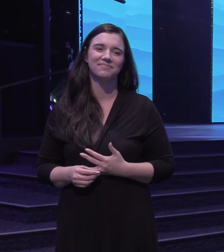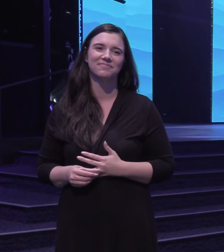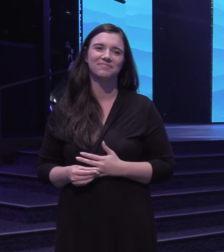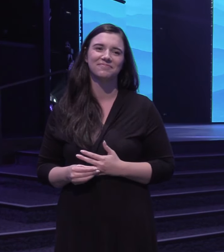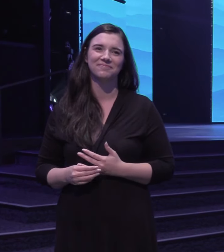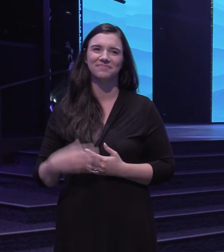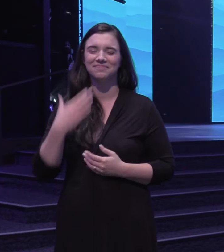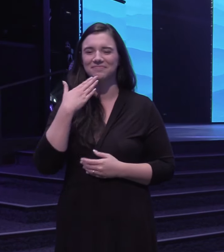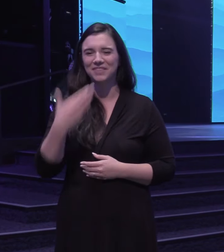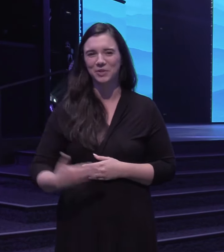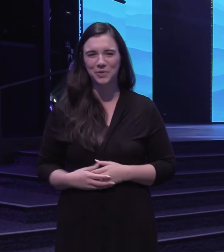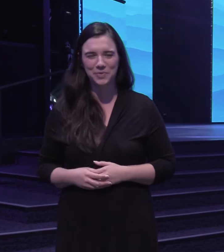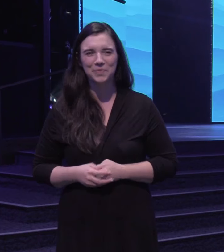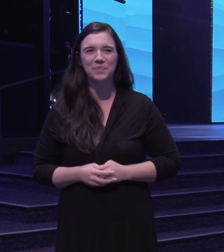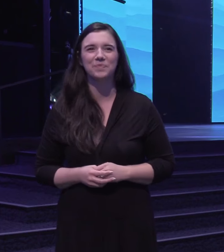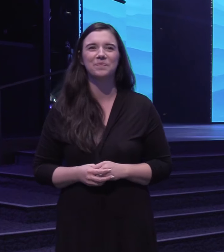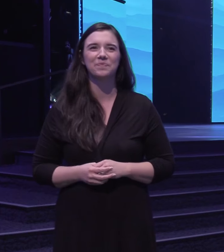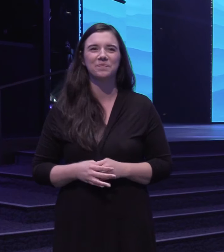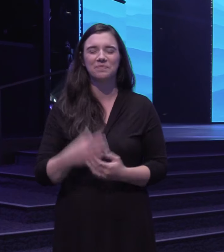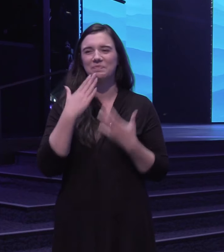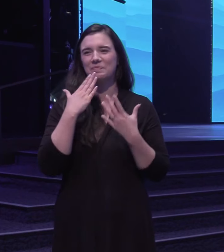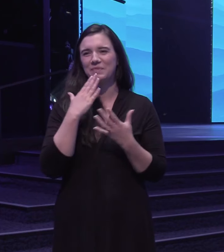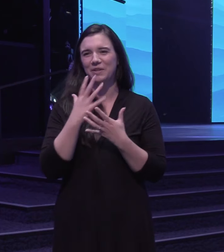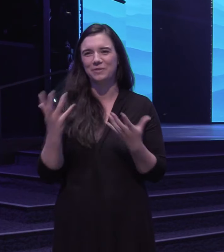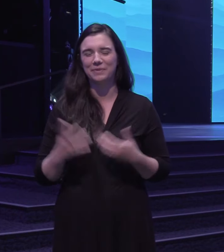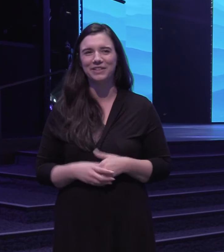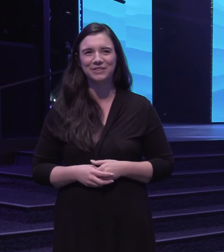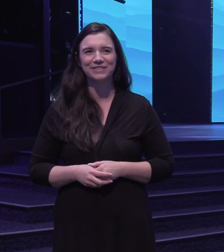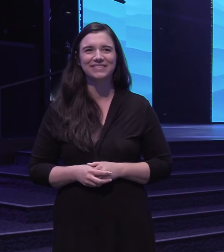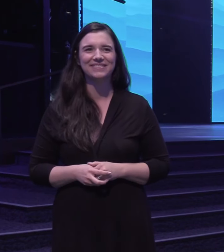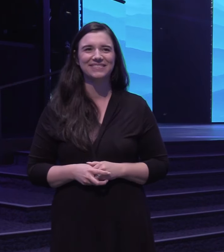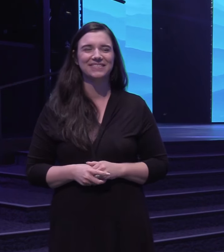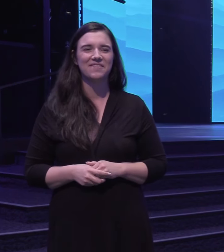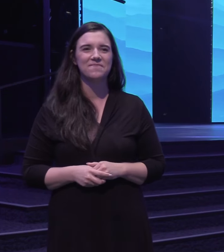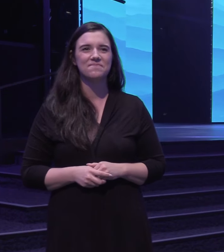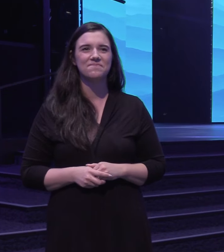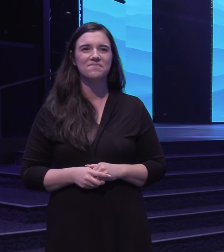Thank you. Thank you so much.